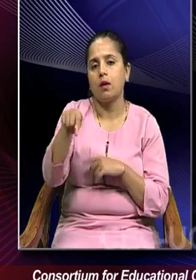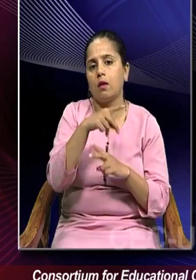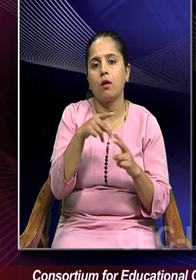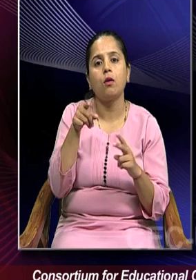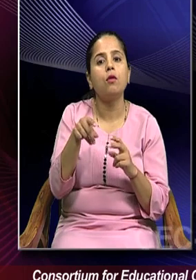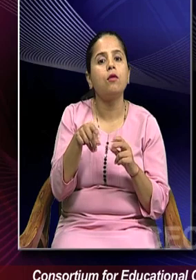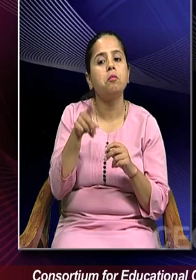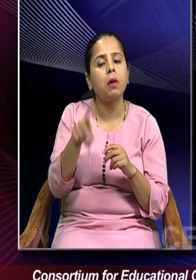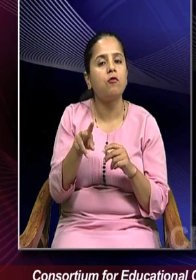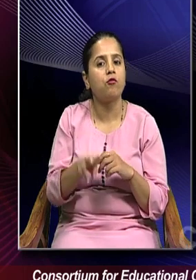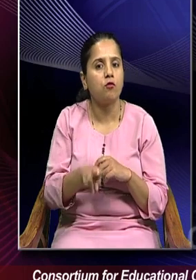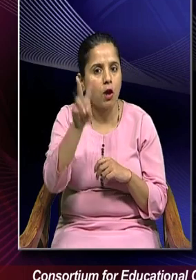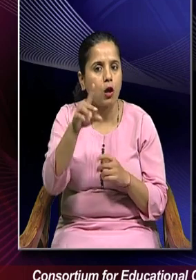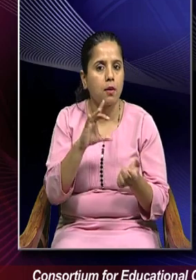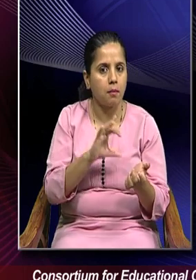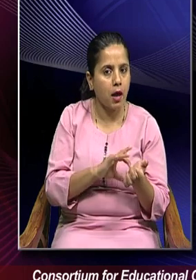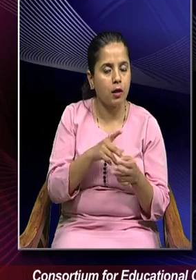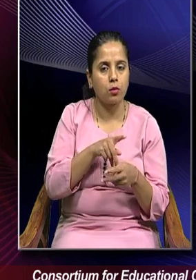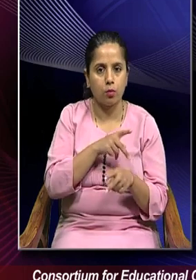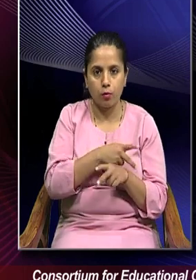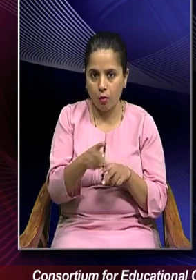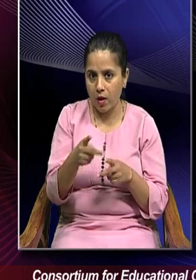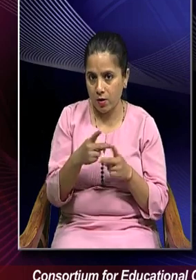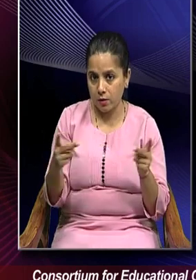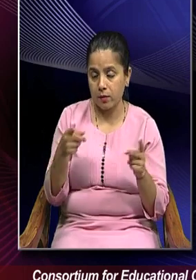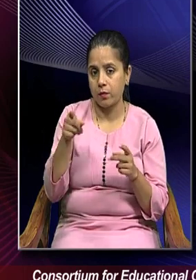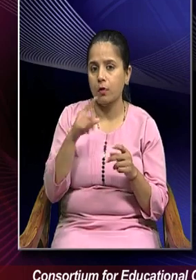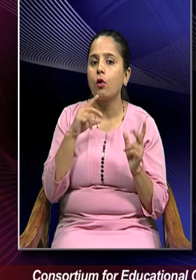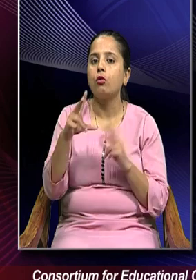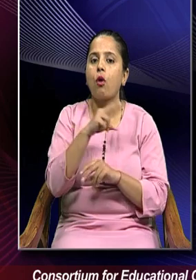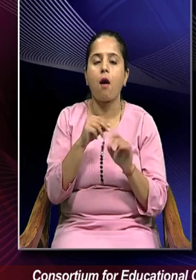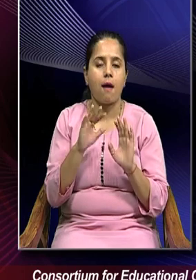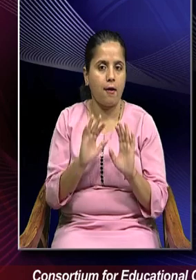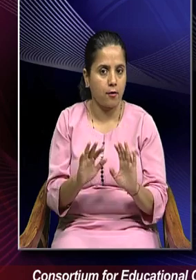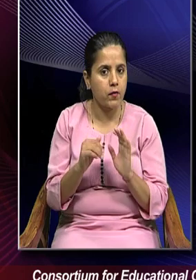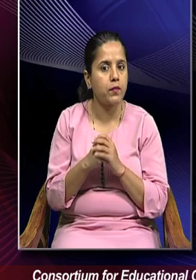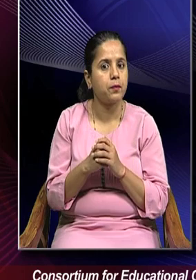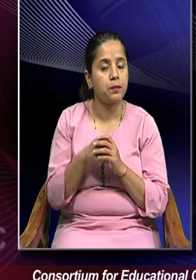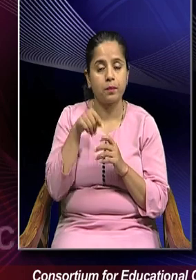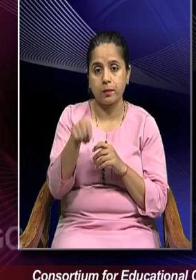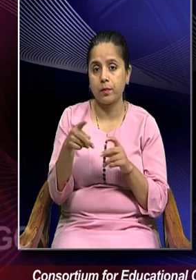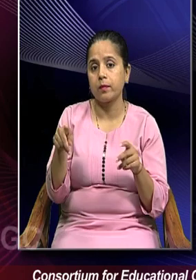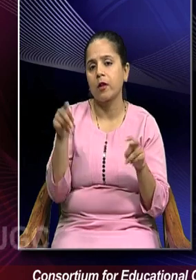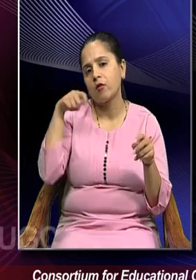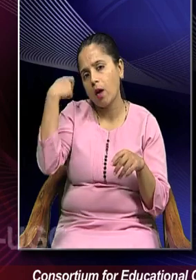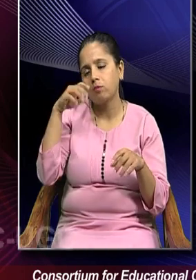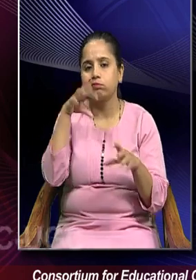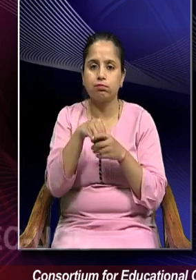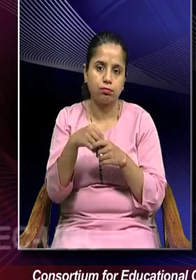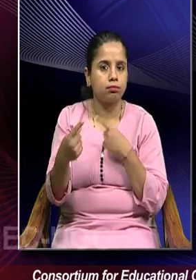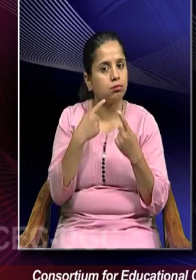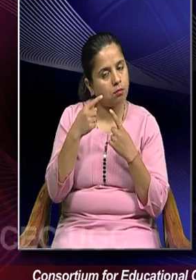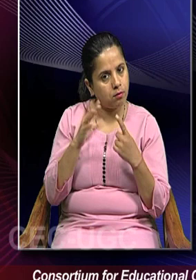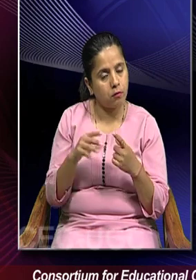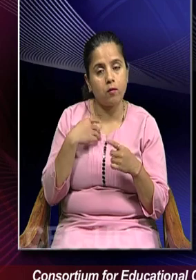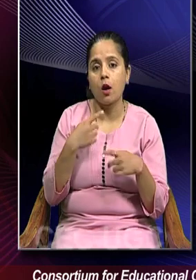So, these kinds of values in the medical profession, they are being talked about in this particular film. And